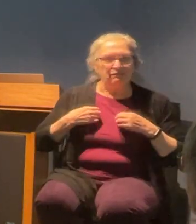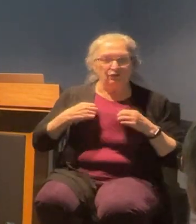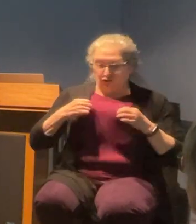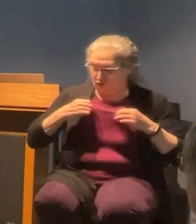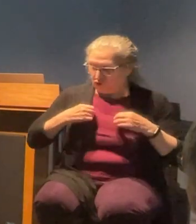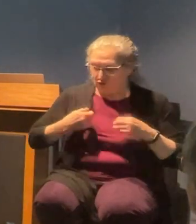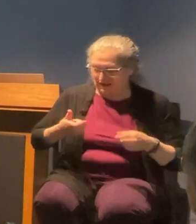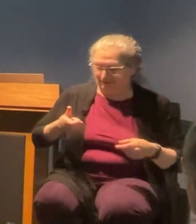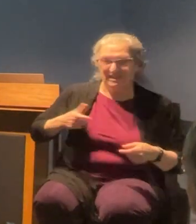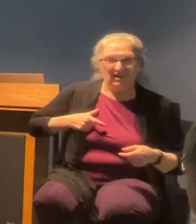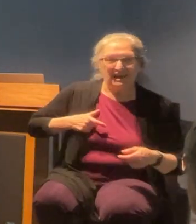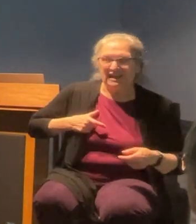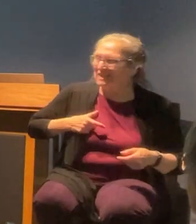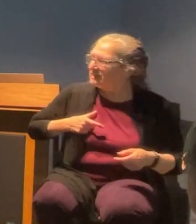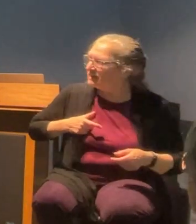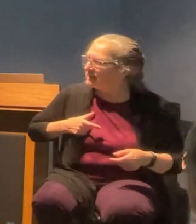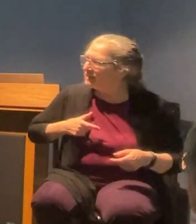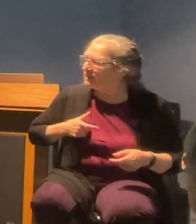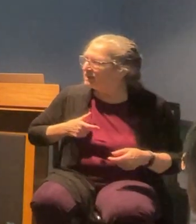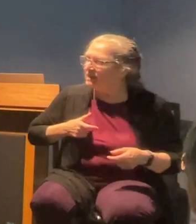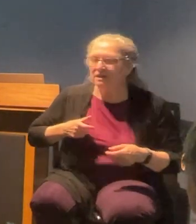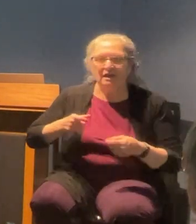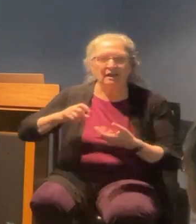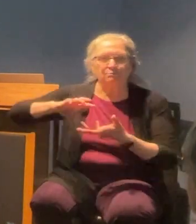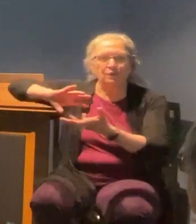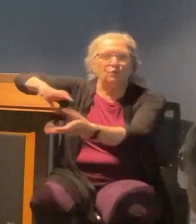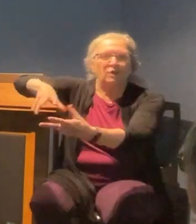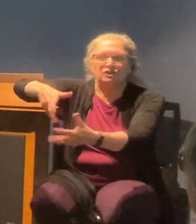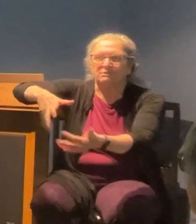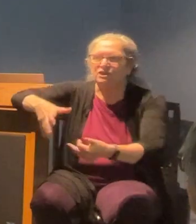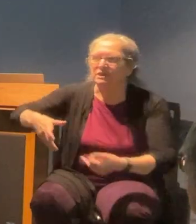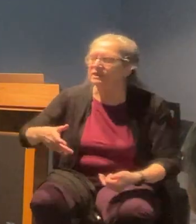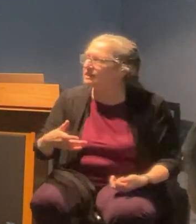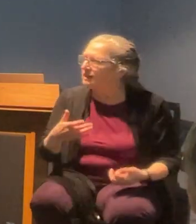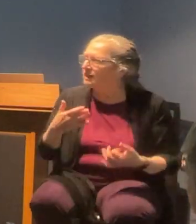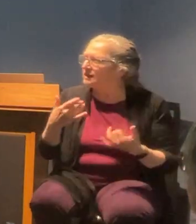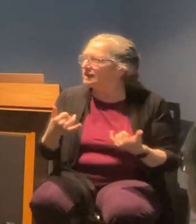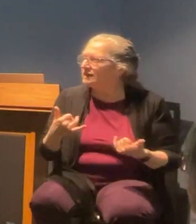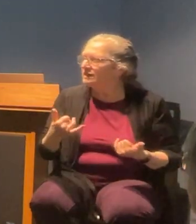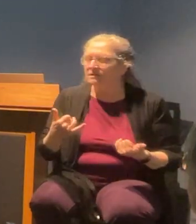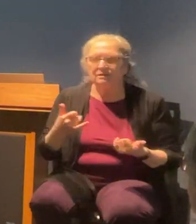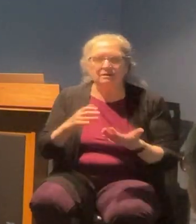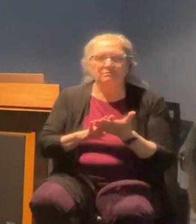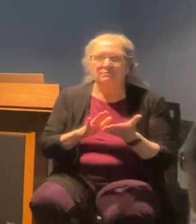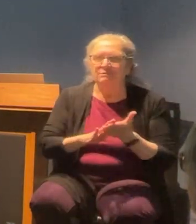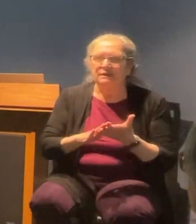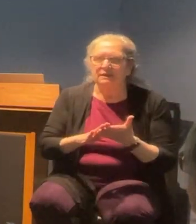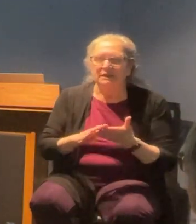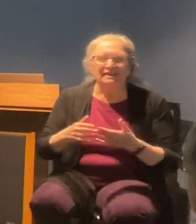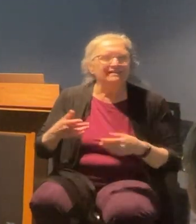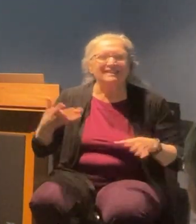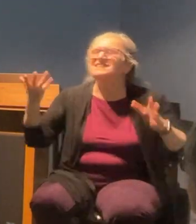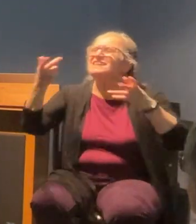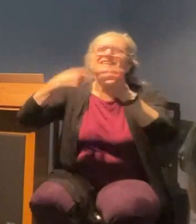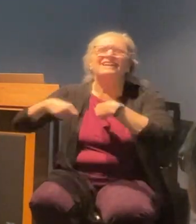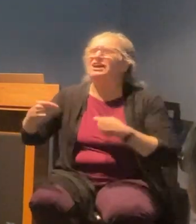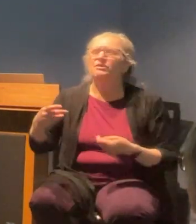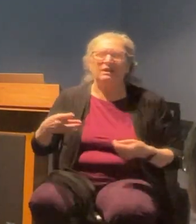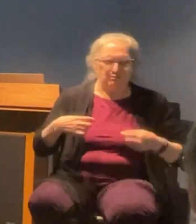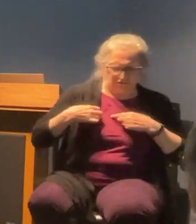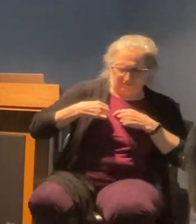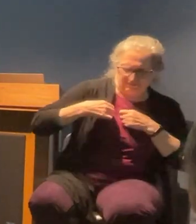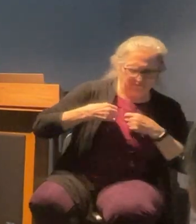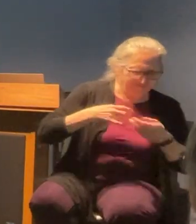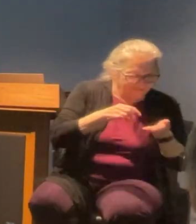shirt and throw it immediately to the washing machine, and now maybe I'll like clean the stain in the sink and